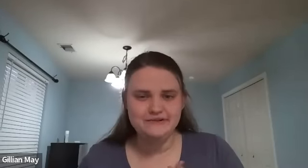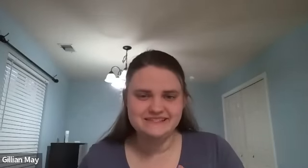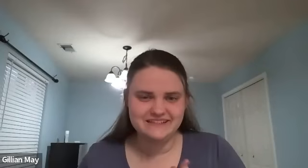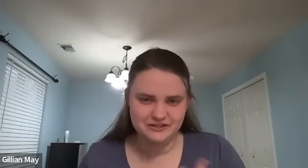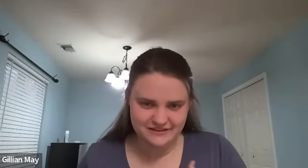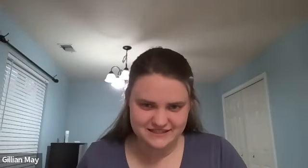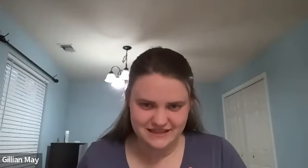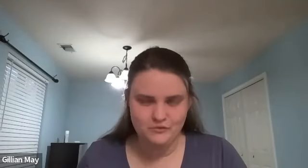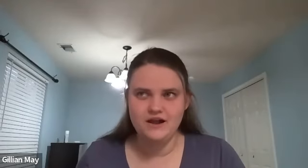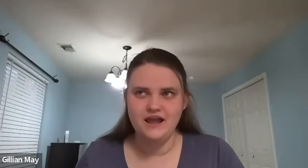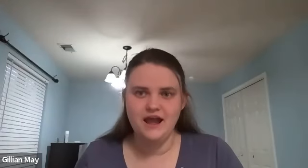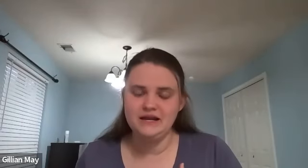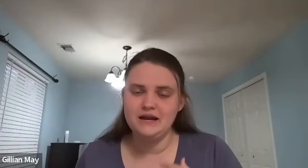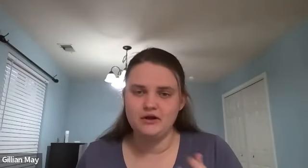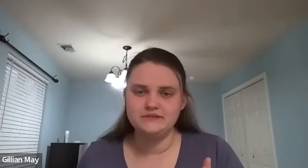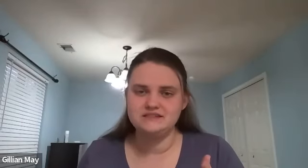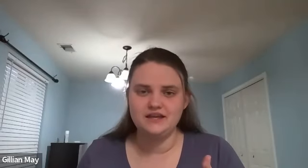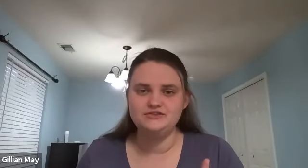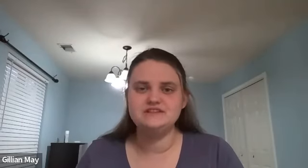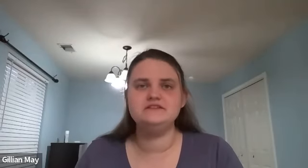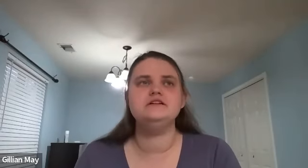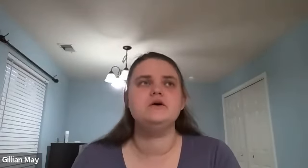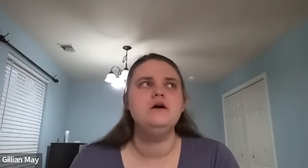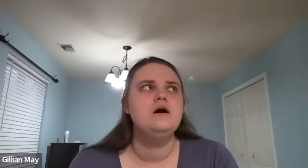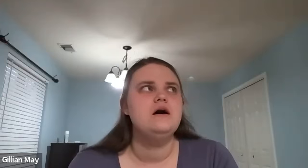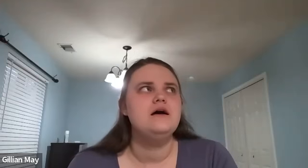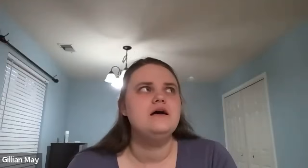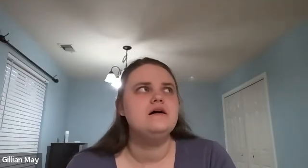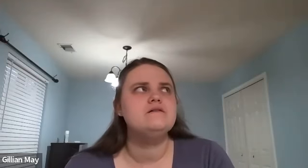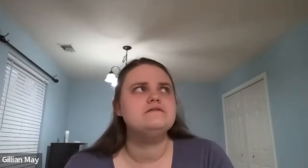was literally the same way. I mean, I promise, I used to literally go